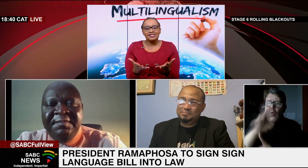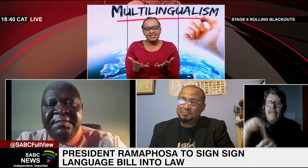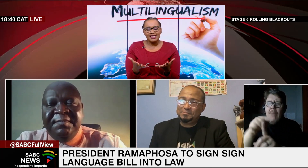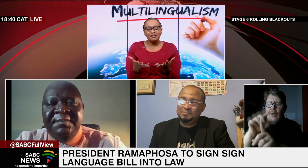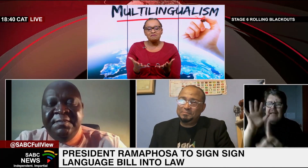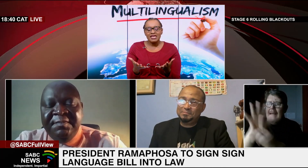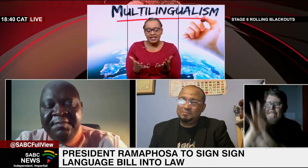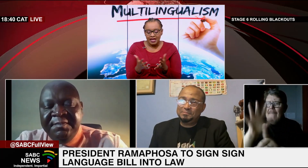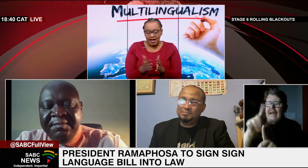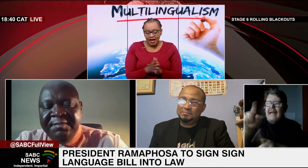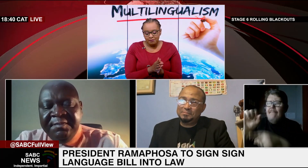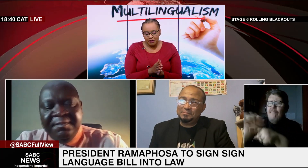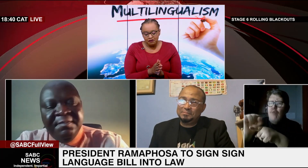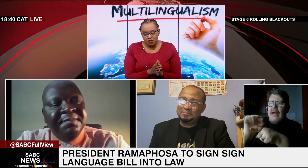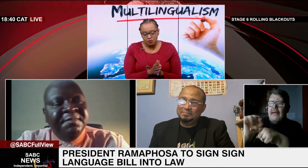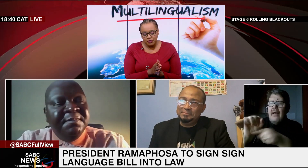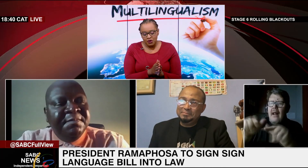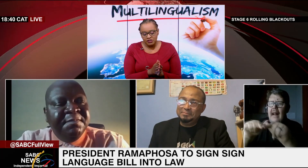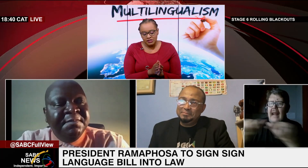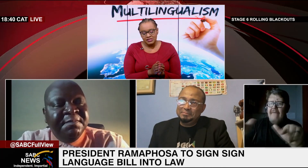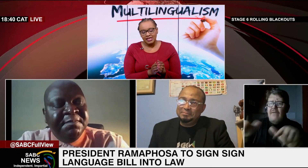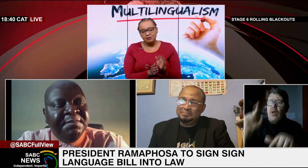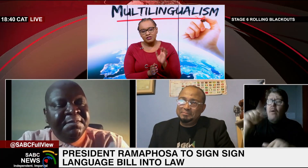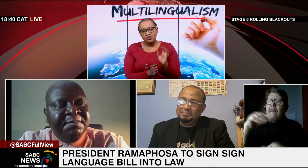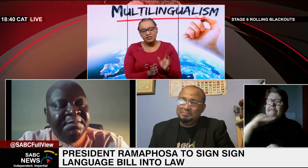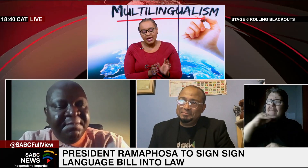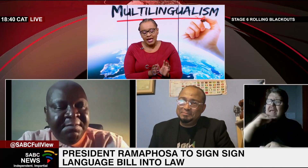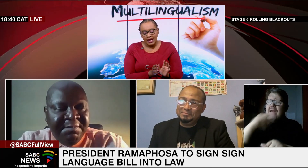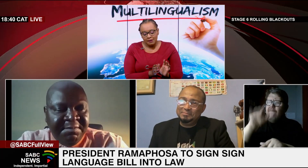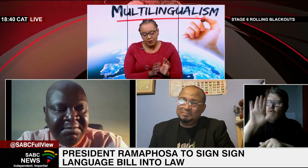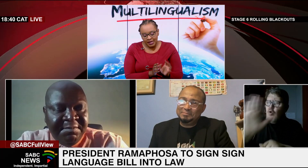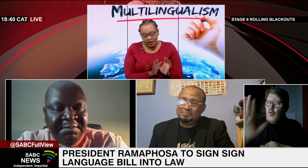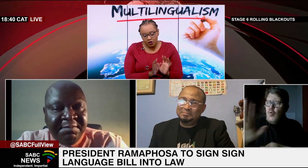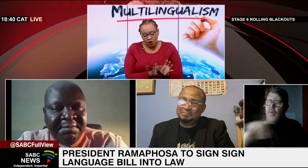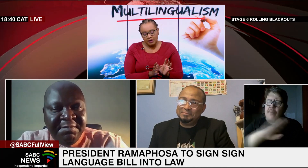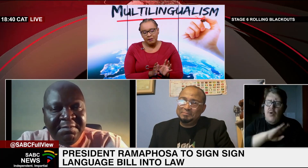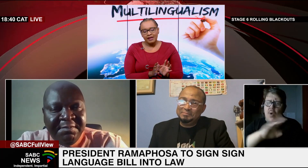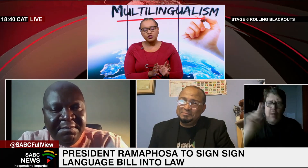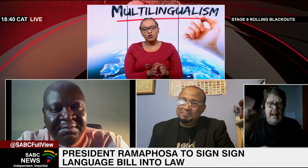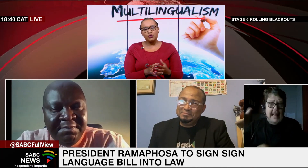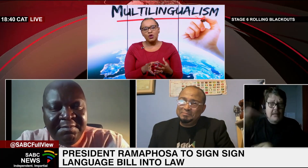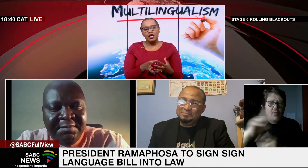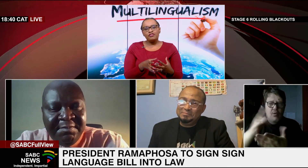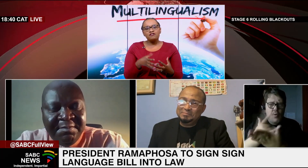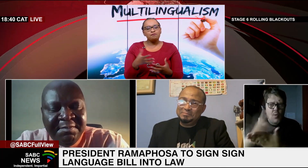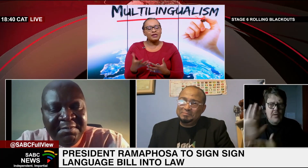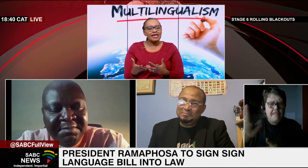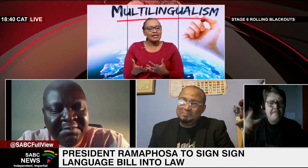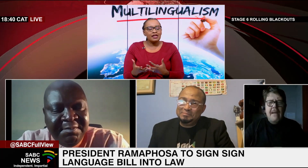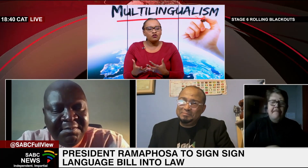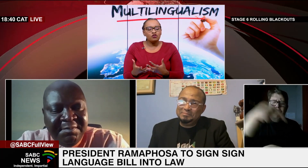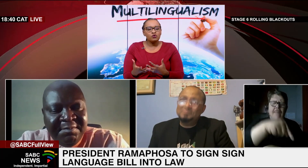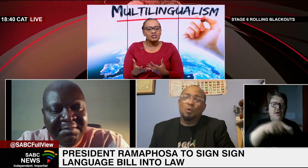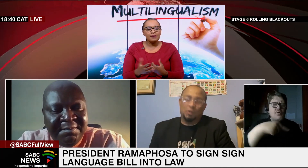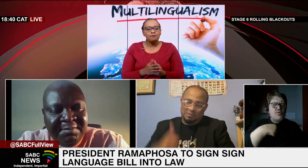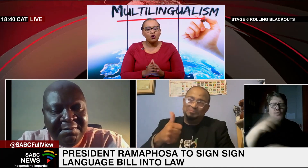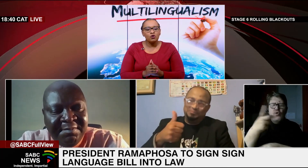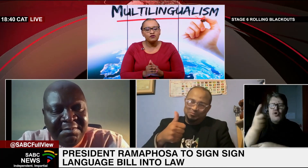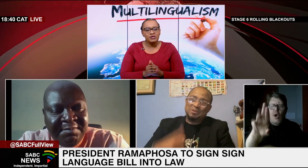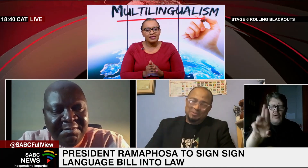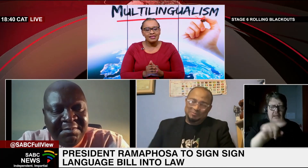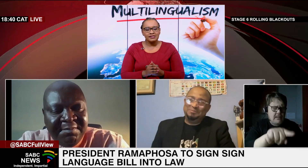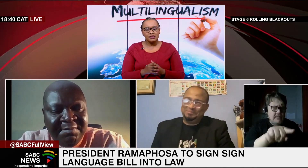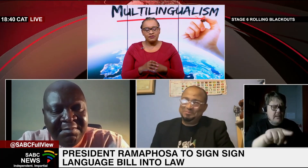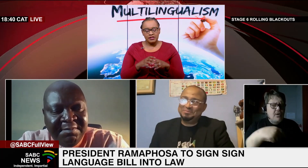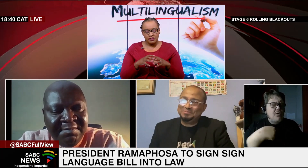what does this then mean for you, Bruno, in just a second. But Dr. Monareng, going back to you, there've been, some